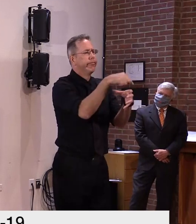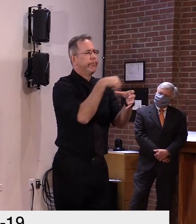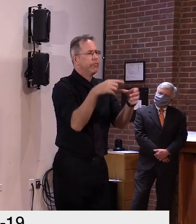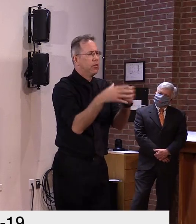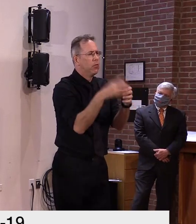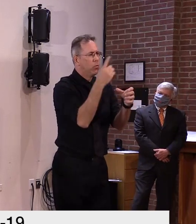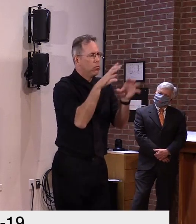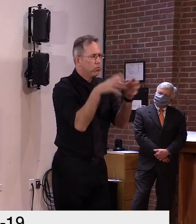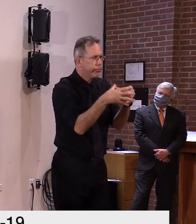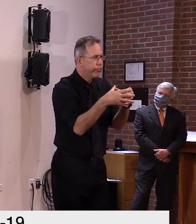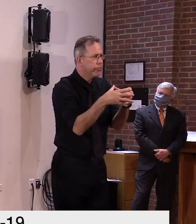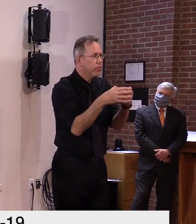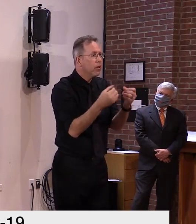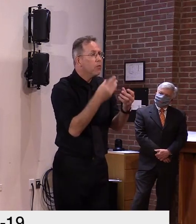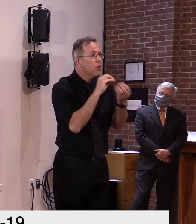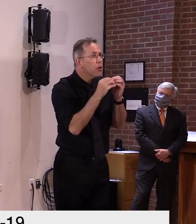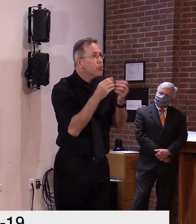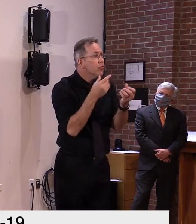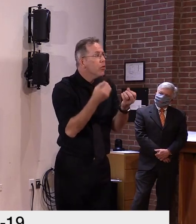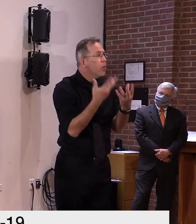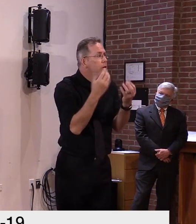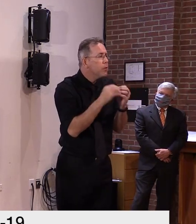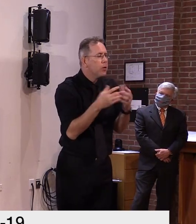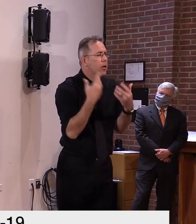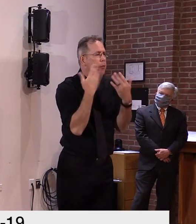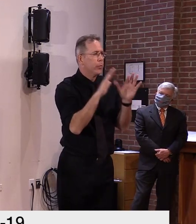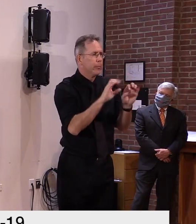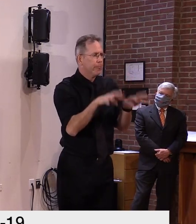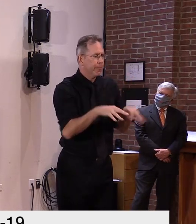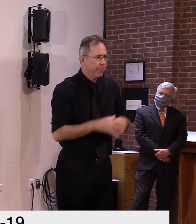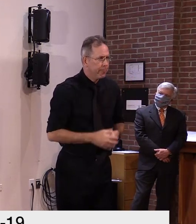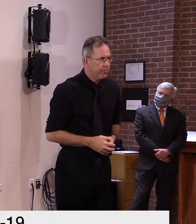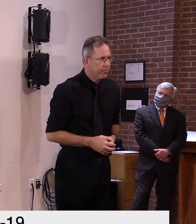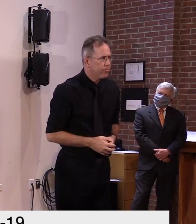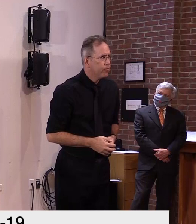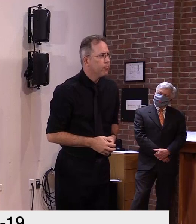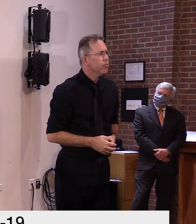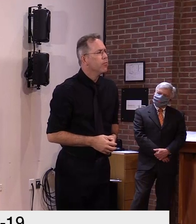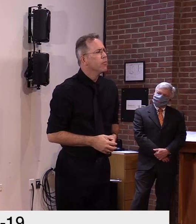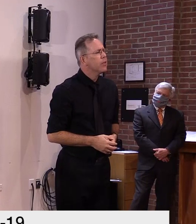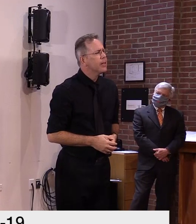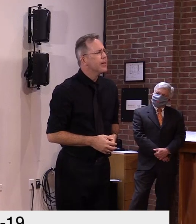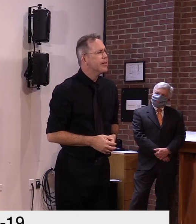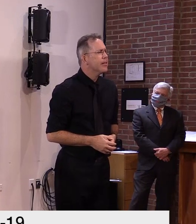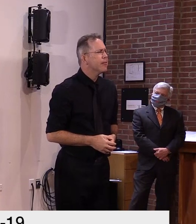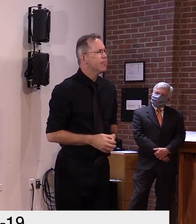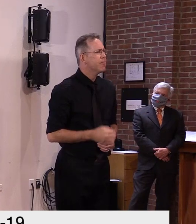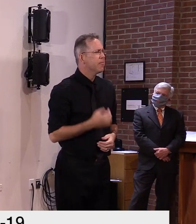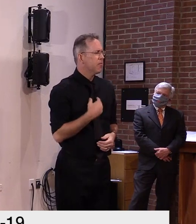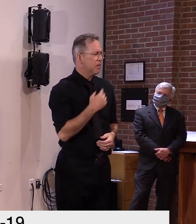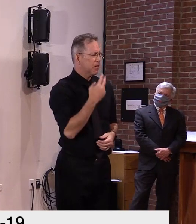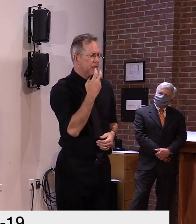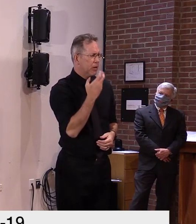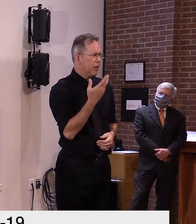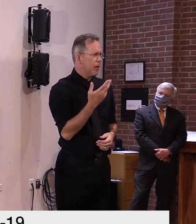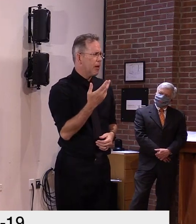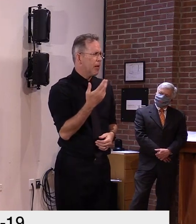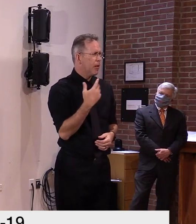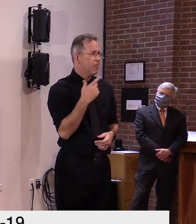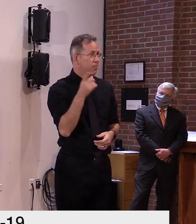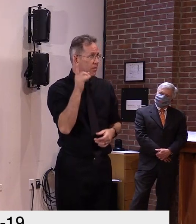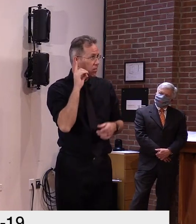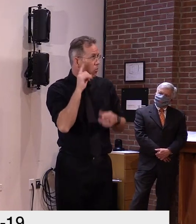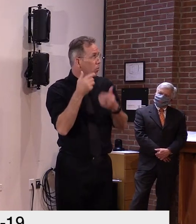you. So I couldn't give you that exact number. I'm not sure we even have it, but if we do, we will send it to